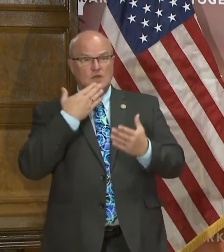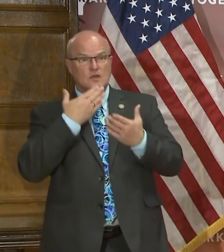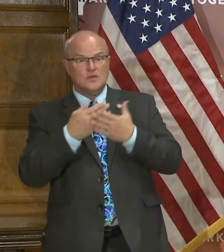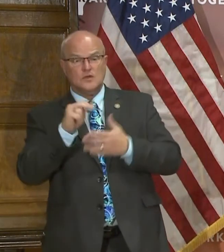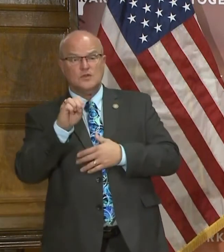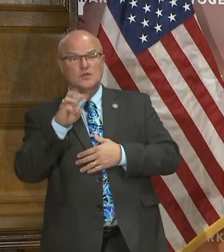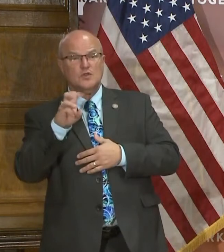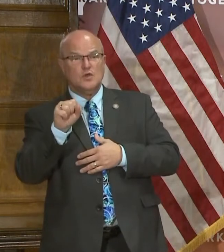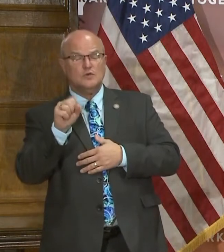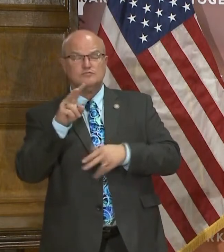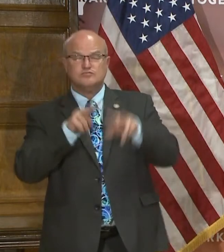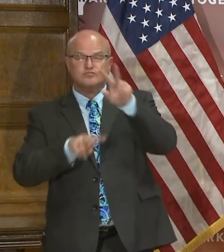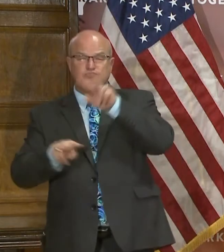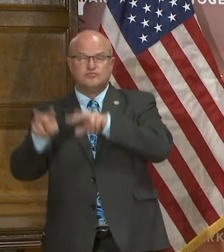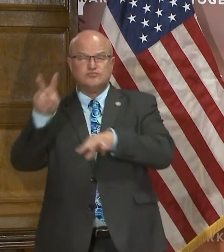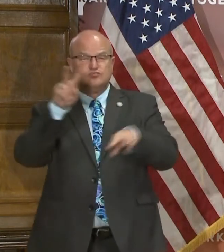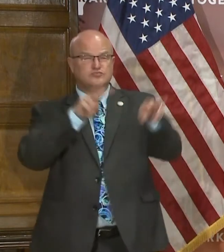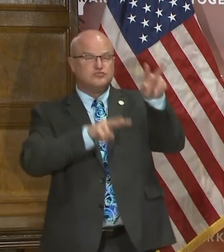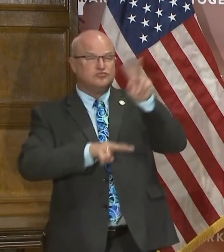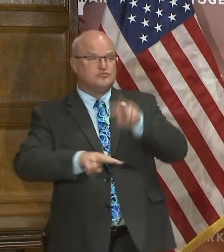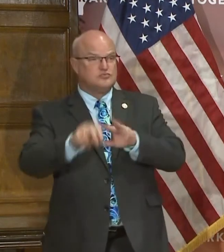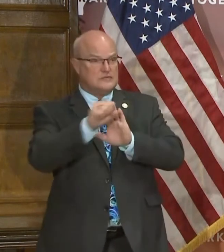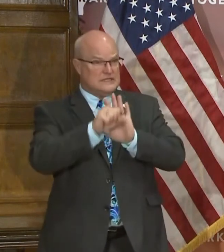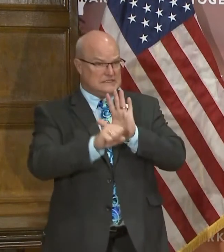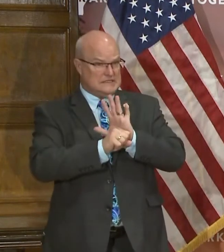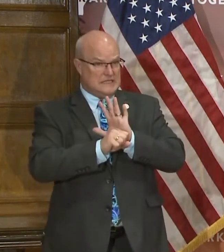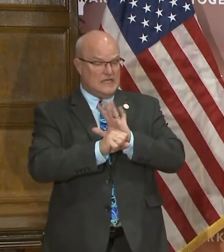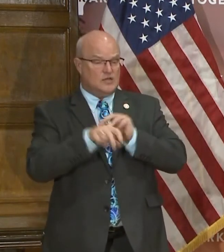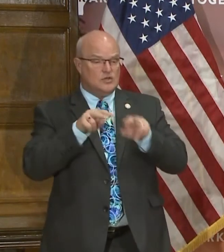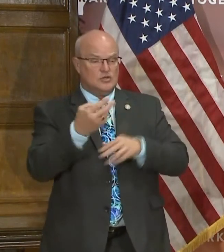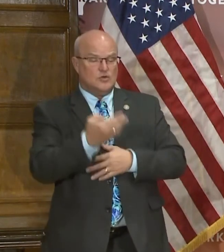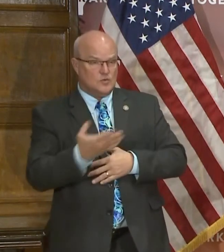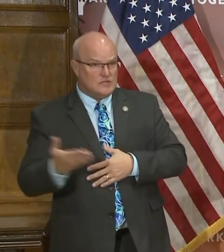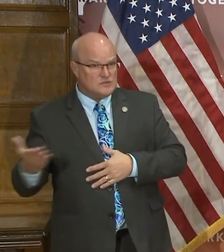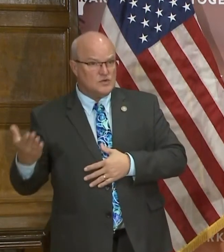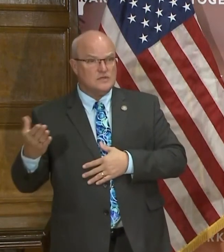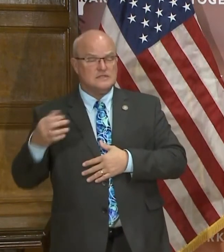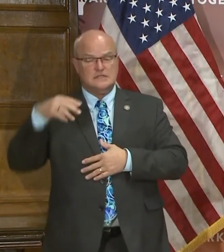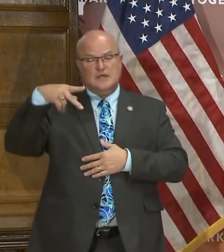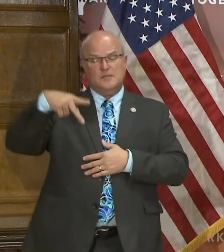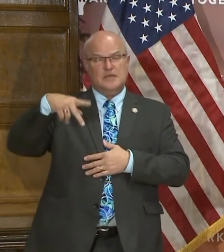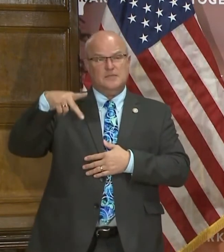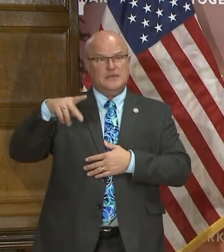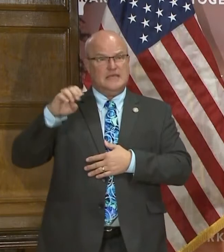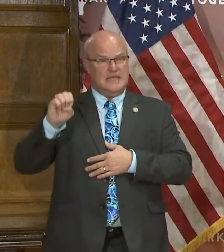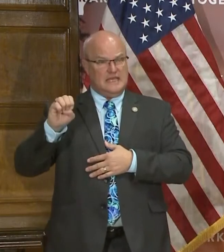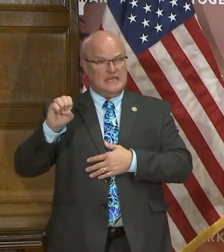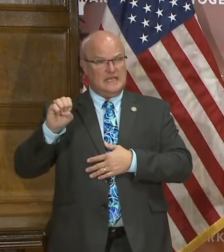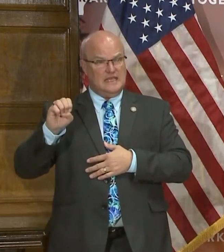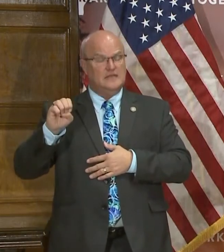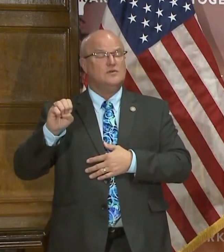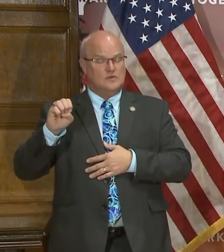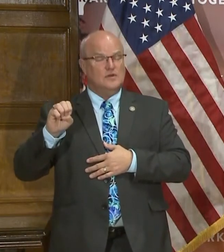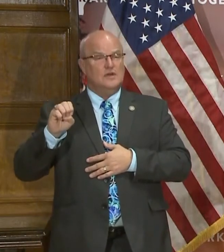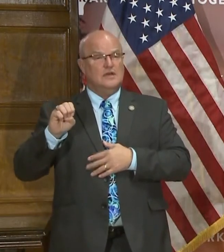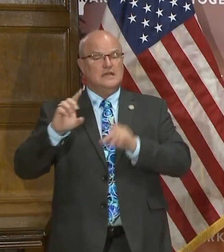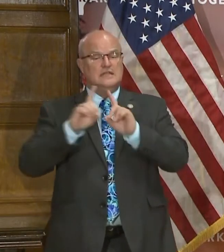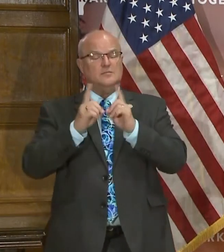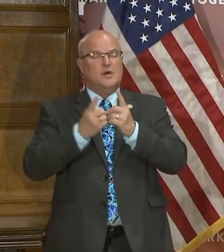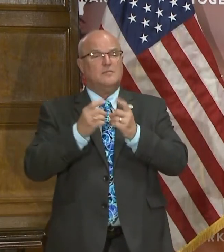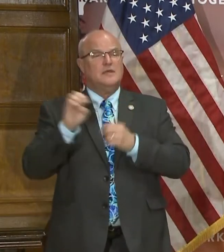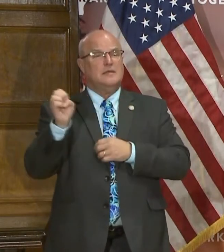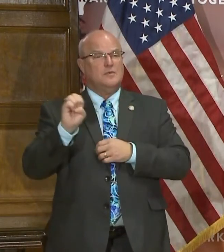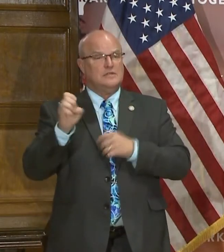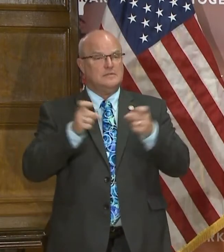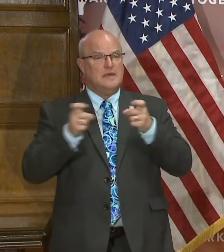scan the state in many areas. As we've looked at resources, for example, PPE, through the work of the Department of Emergency